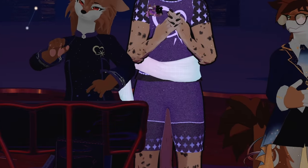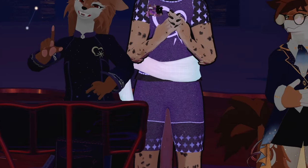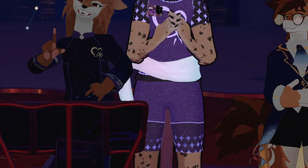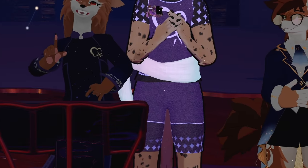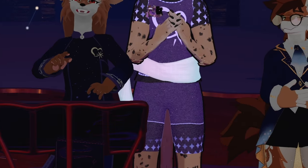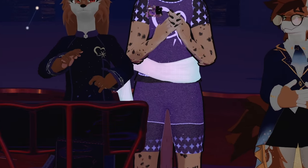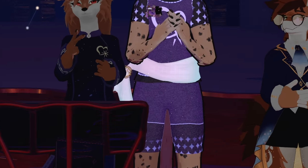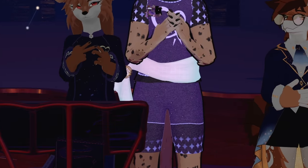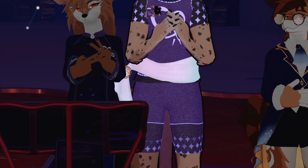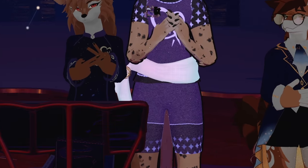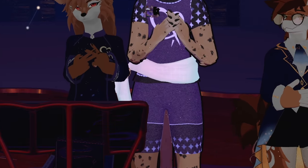while BSL